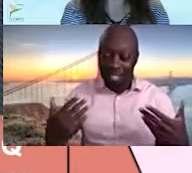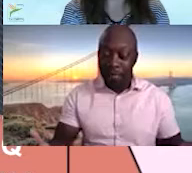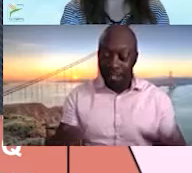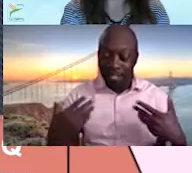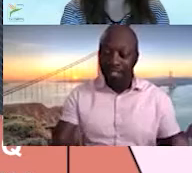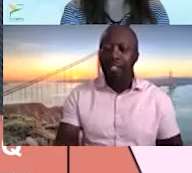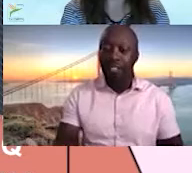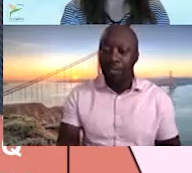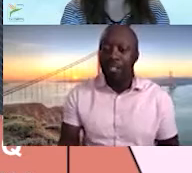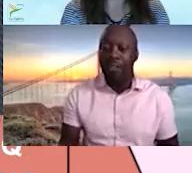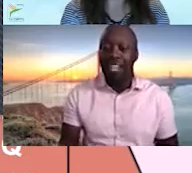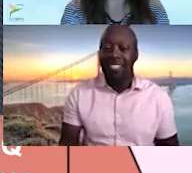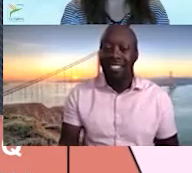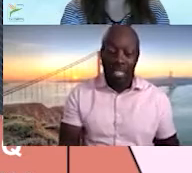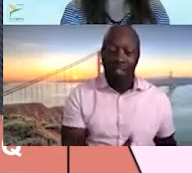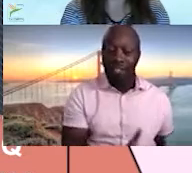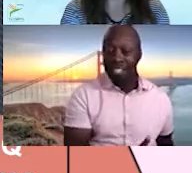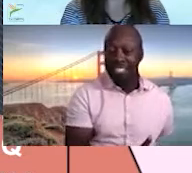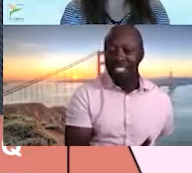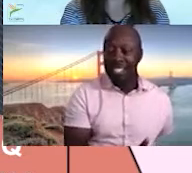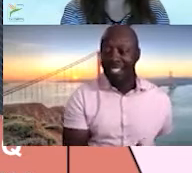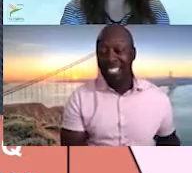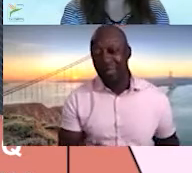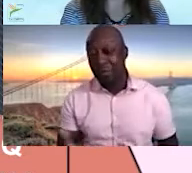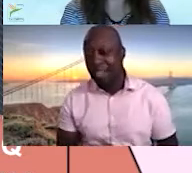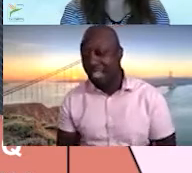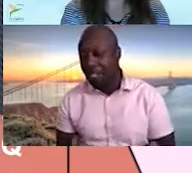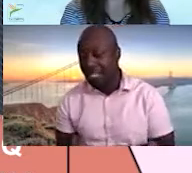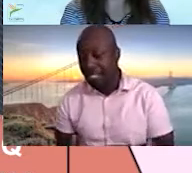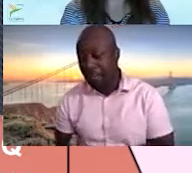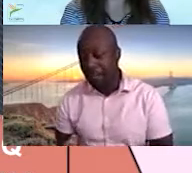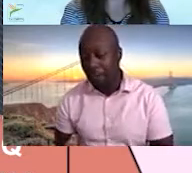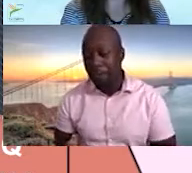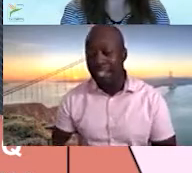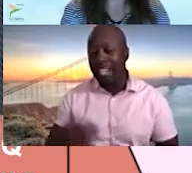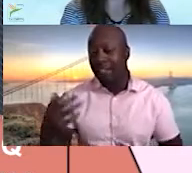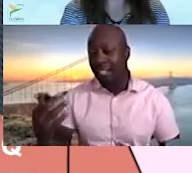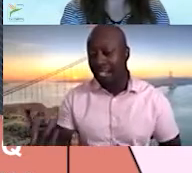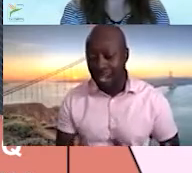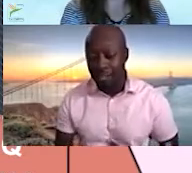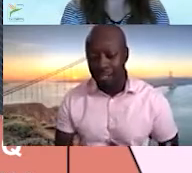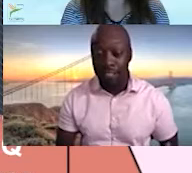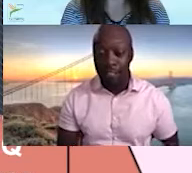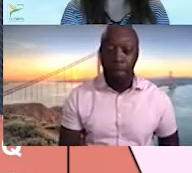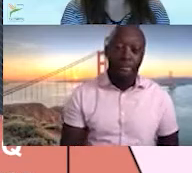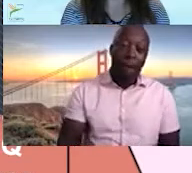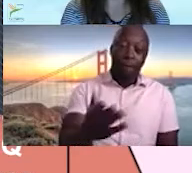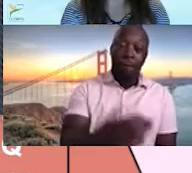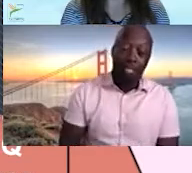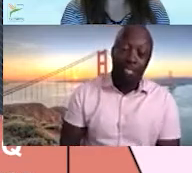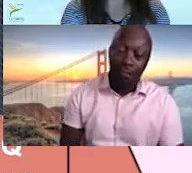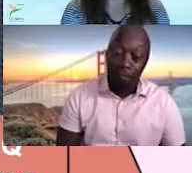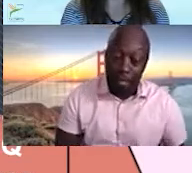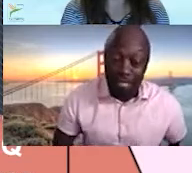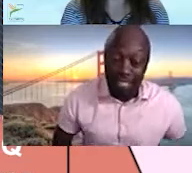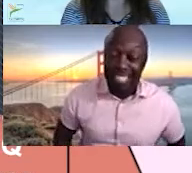as an adult, we know that we have stress in the day. We might not be sleeping well. We might not have a lot of hours to sleep. But